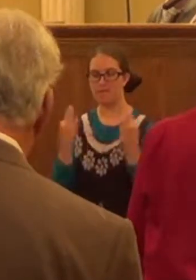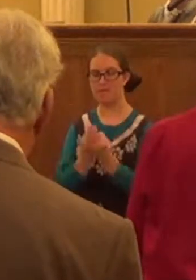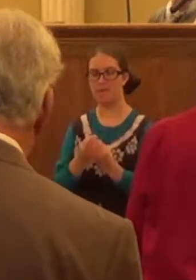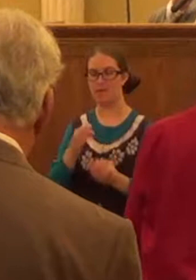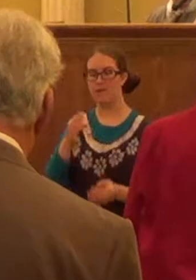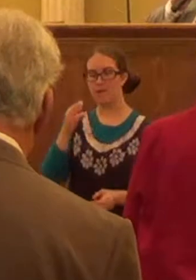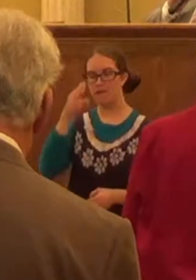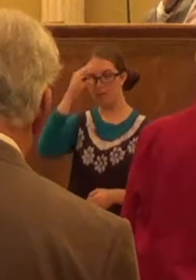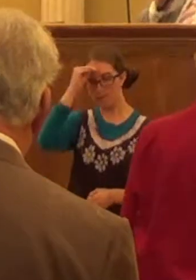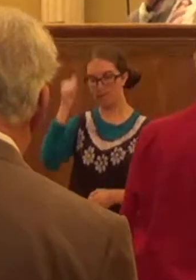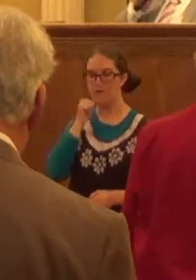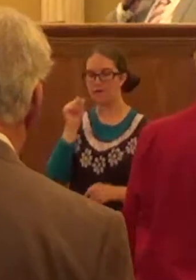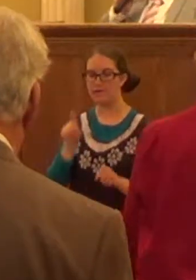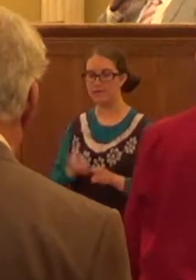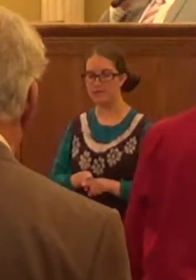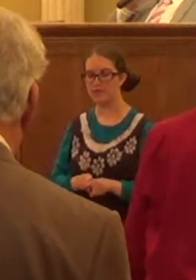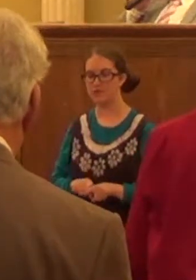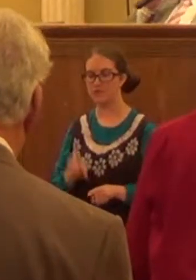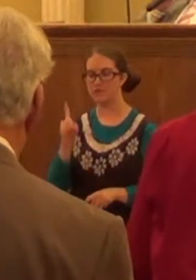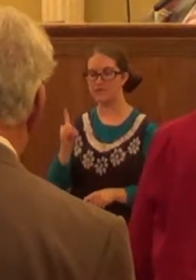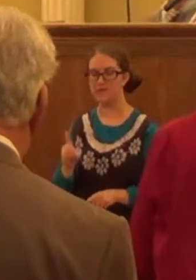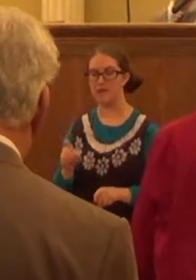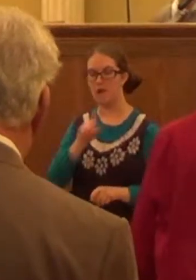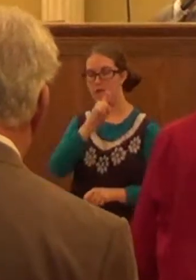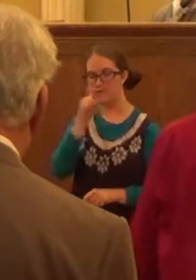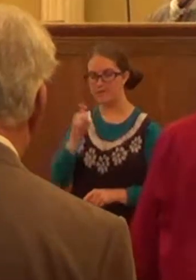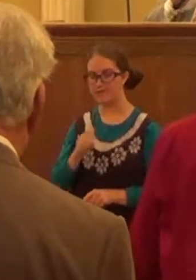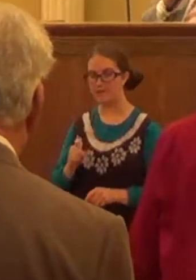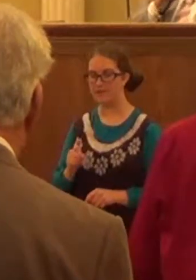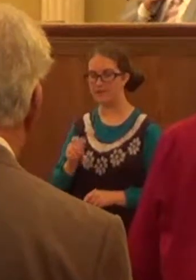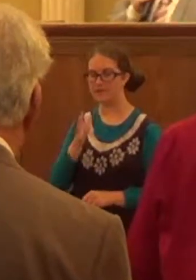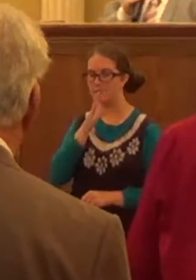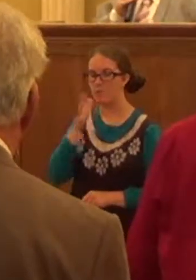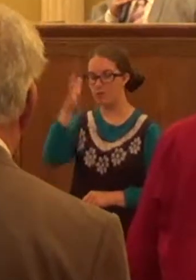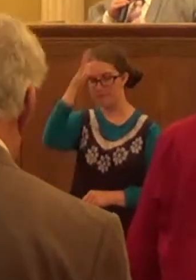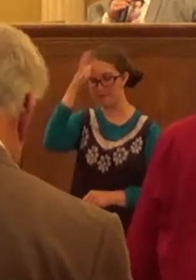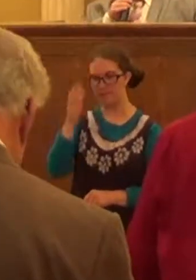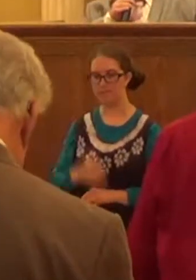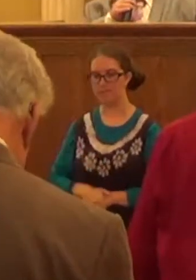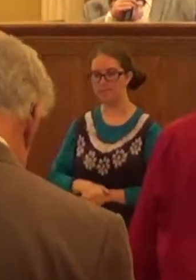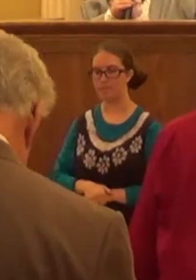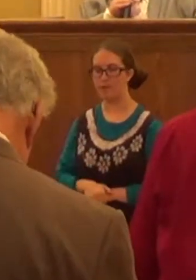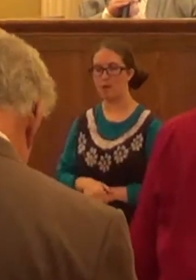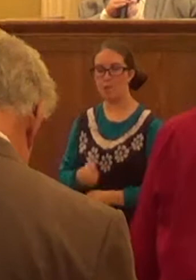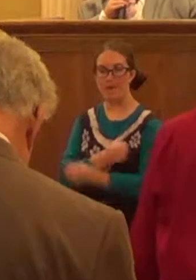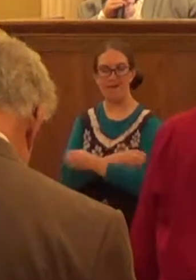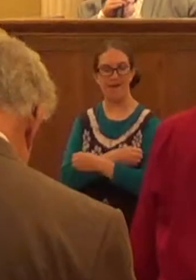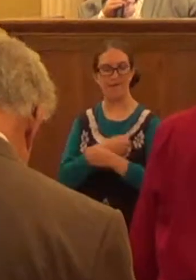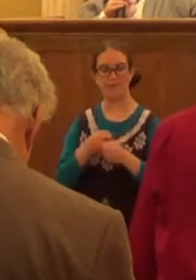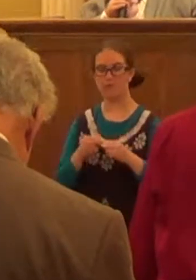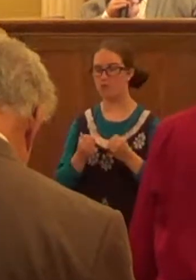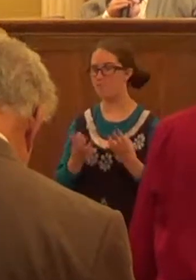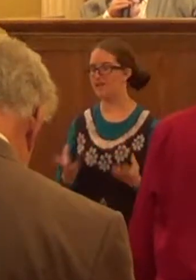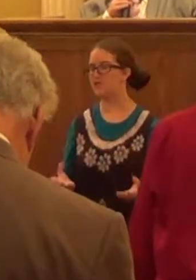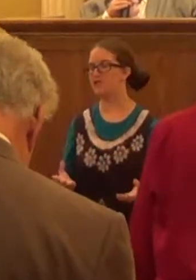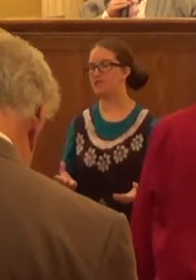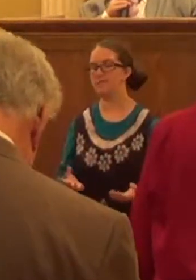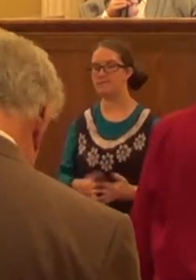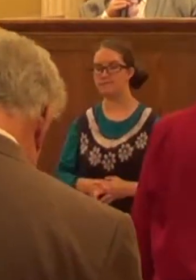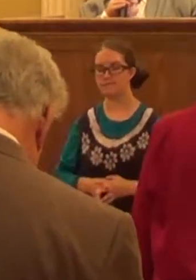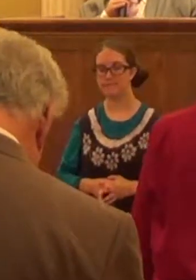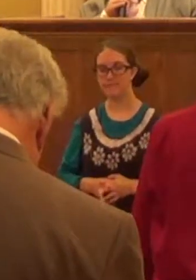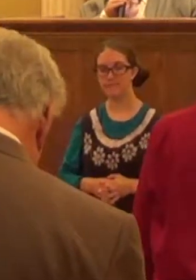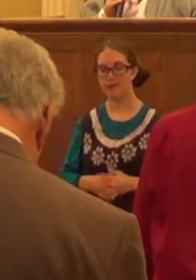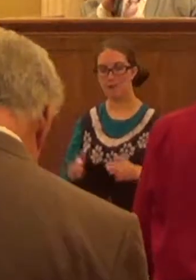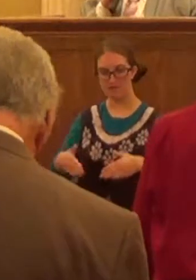are our Texas mom and dad. We wouldn't want nobody else to be our Texas mom and dad. We love them so much. Amen. We're